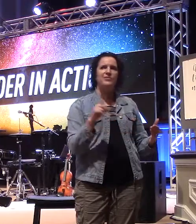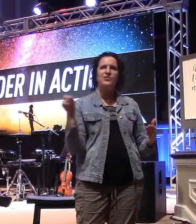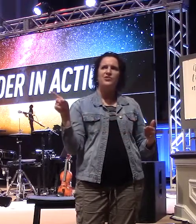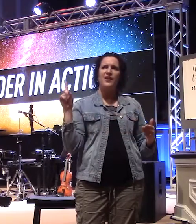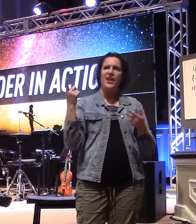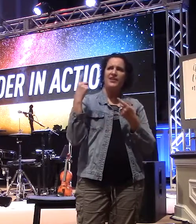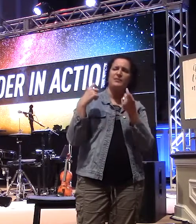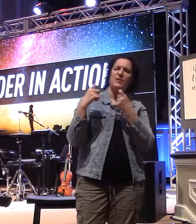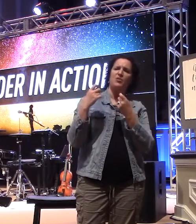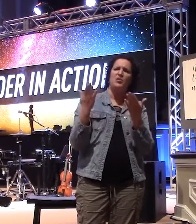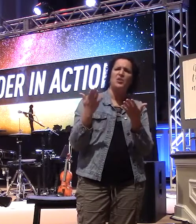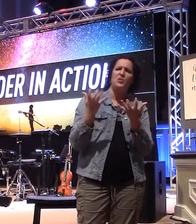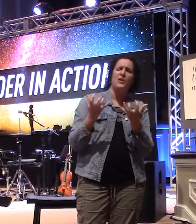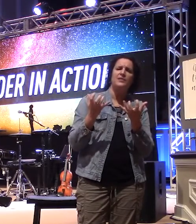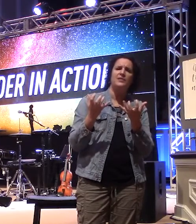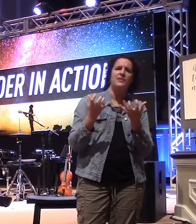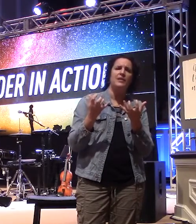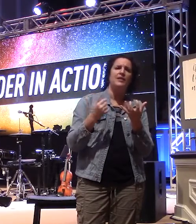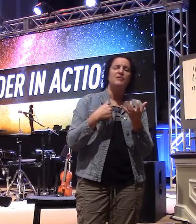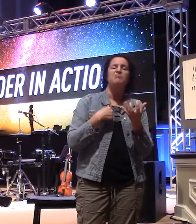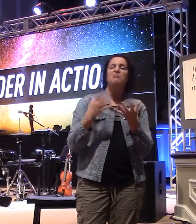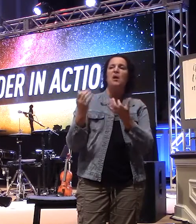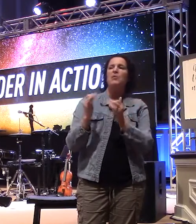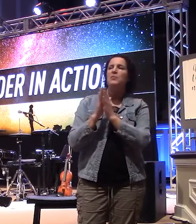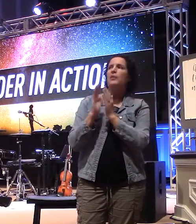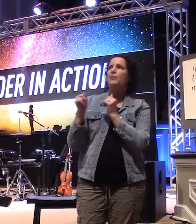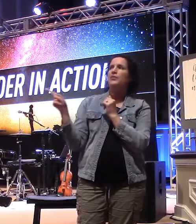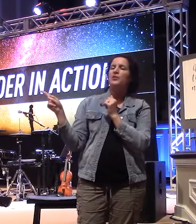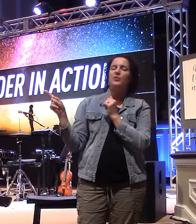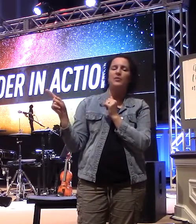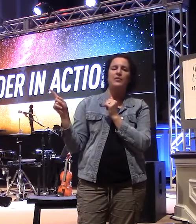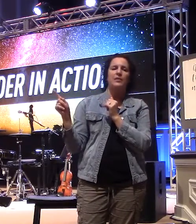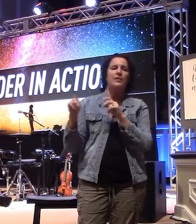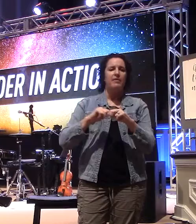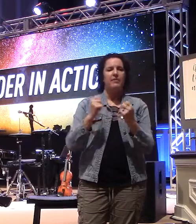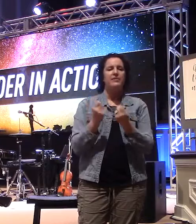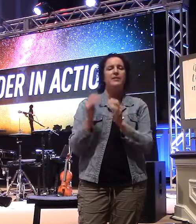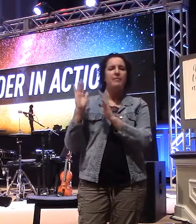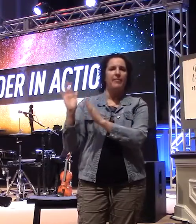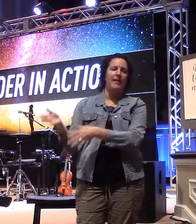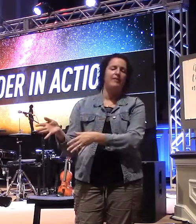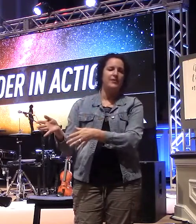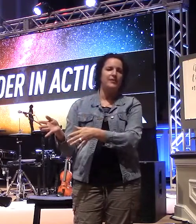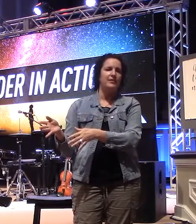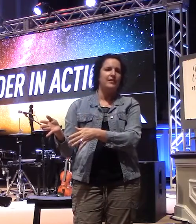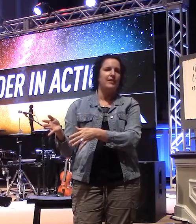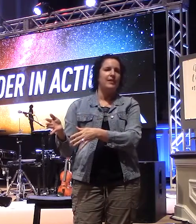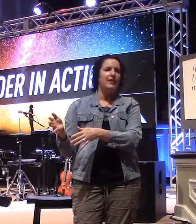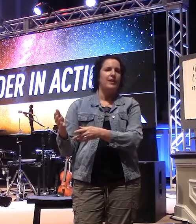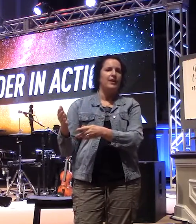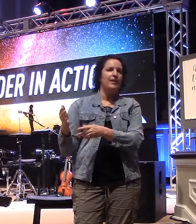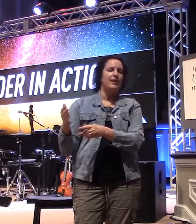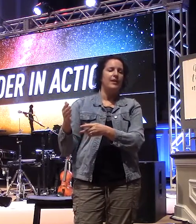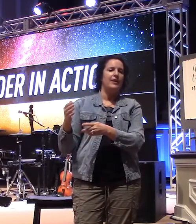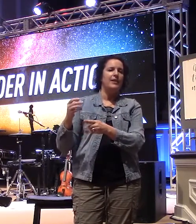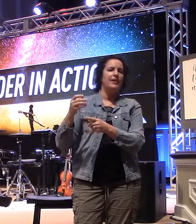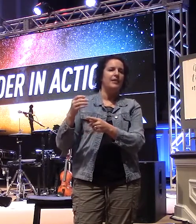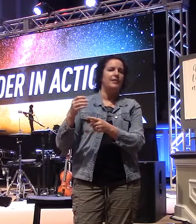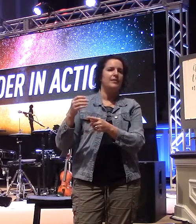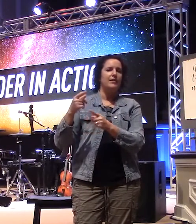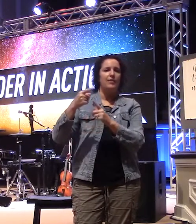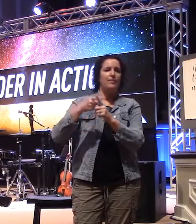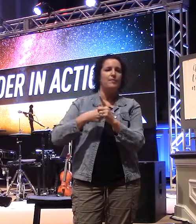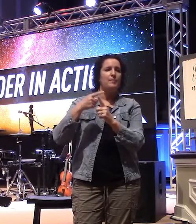says, awesome, I'm going to pray for you." Didn't tell her. Team left, and a few months afterwards, my wife found out about my